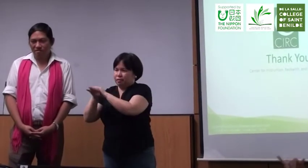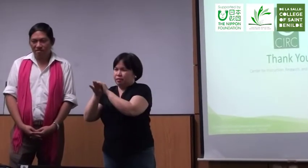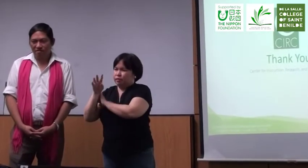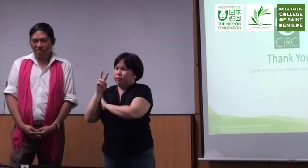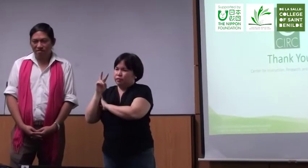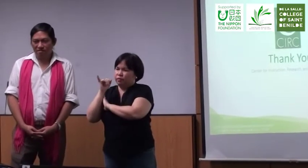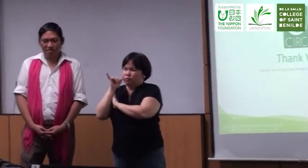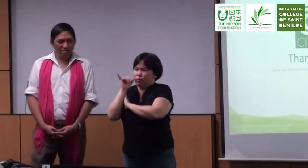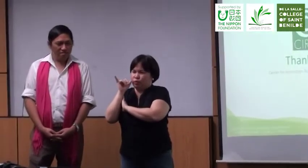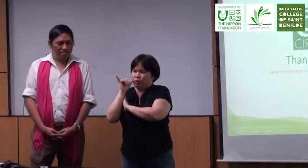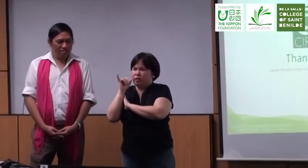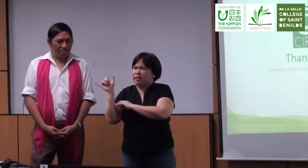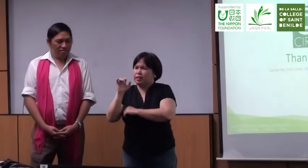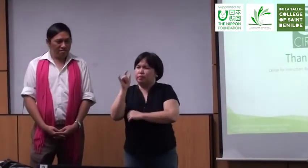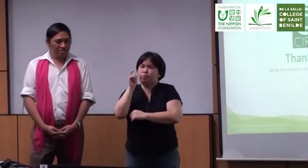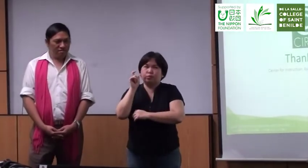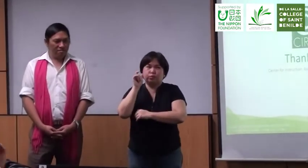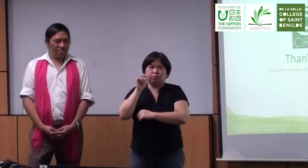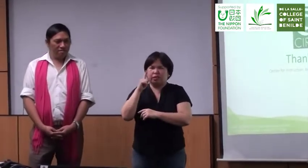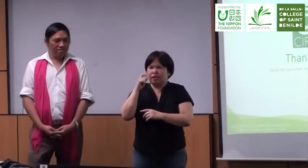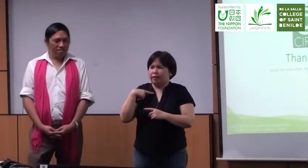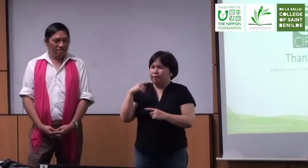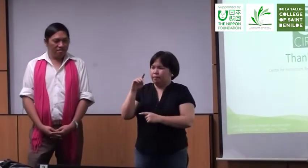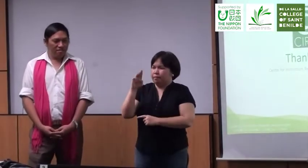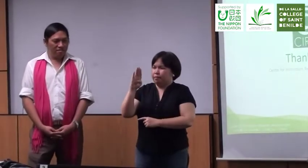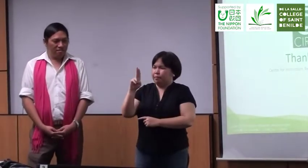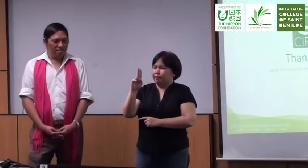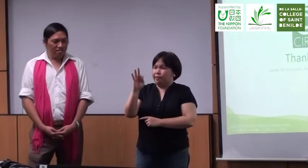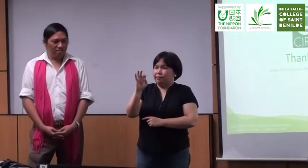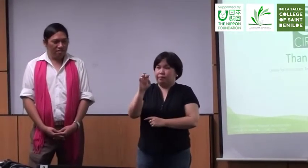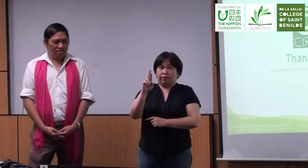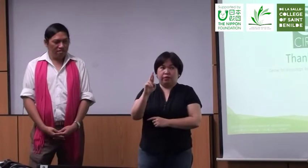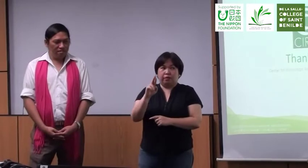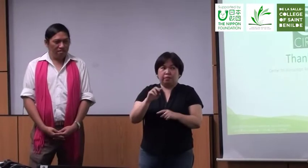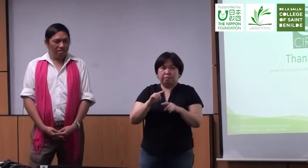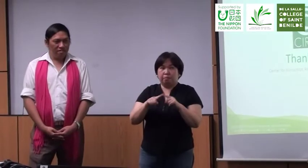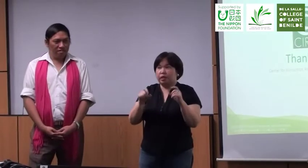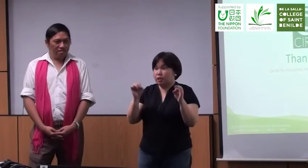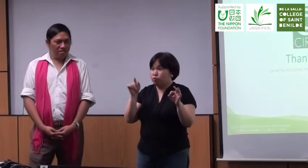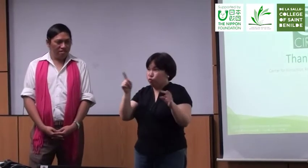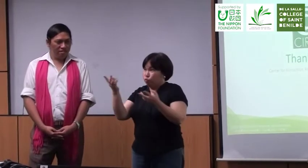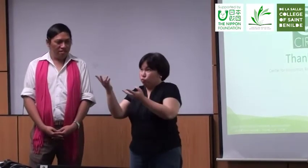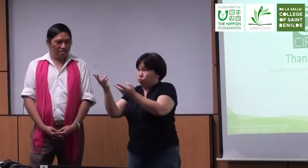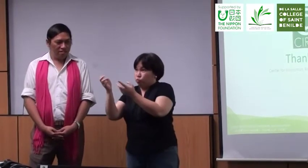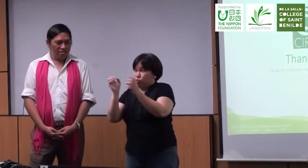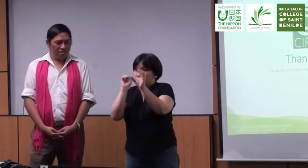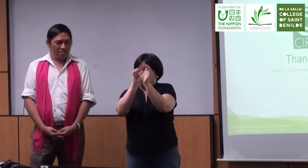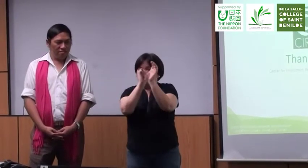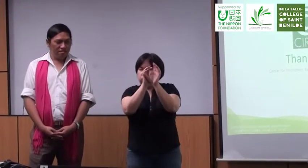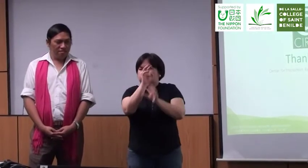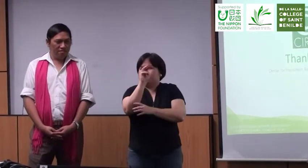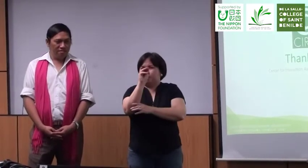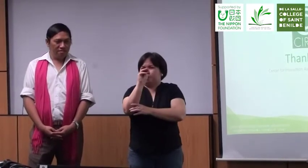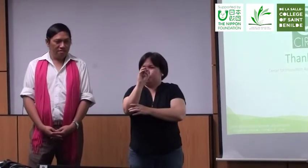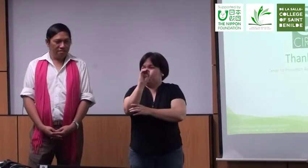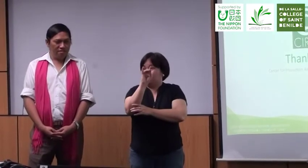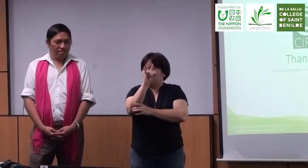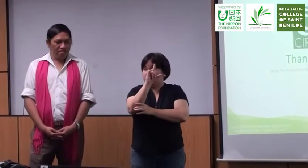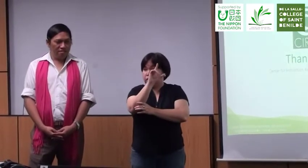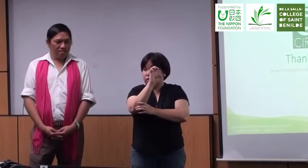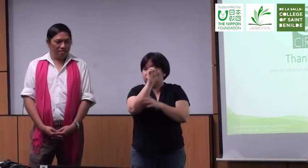If you can, unless you upload it in Moodle, but it would take a lot of